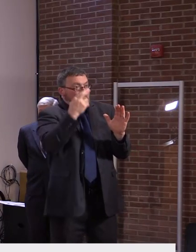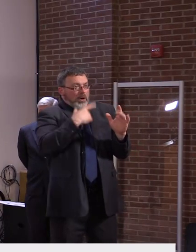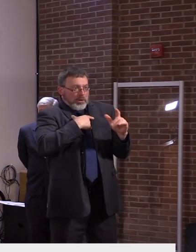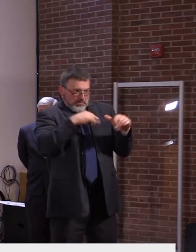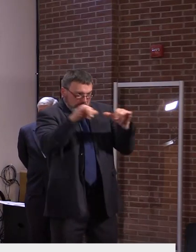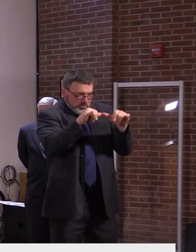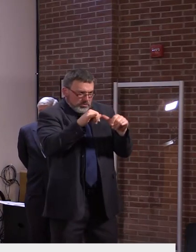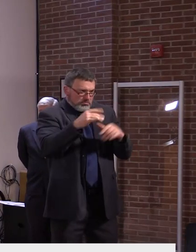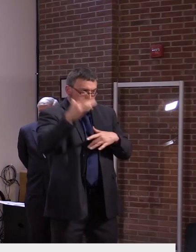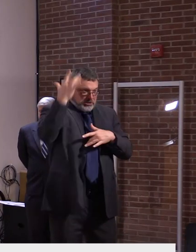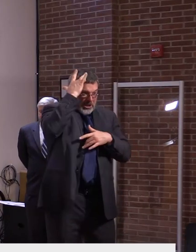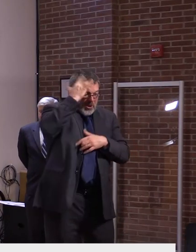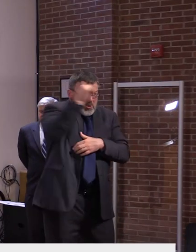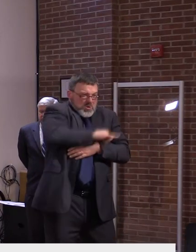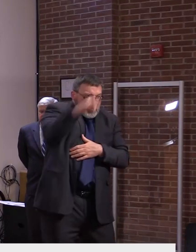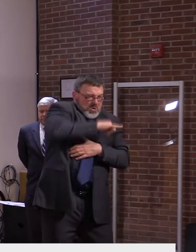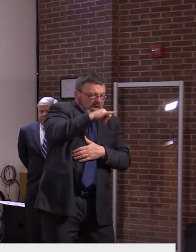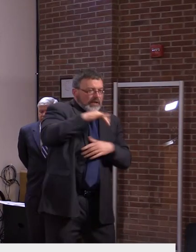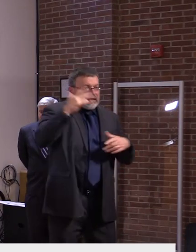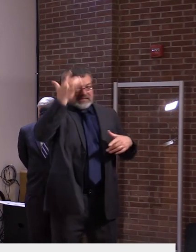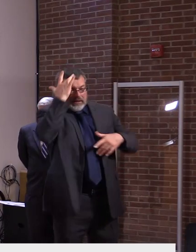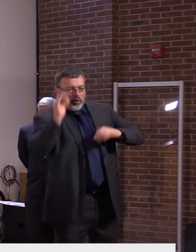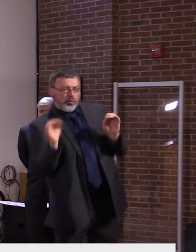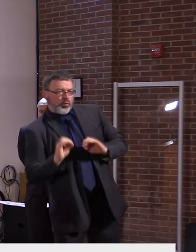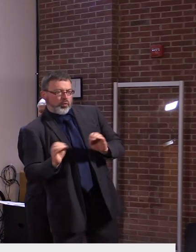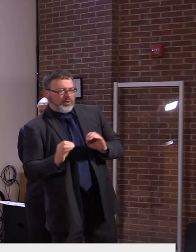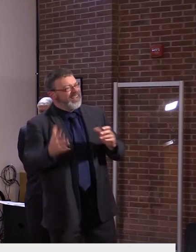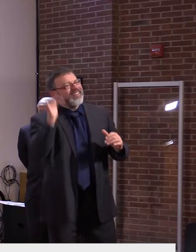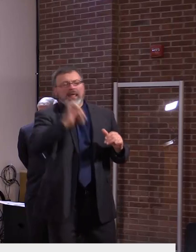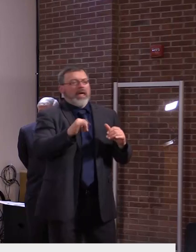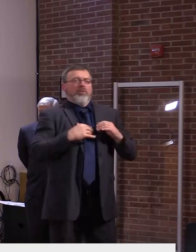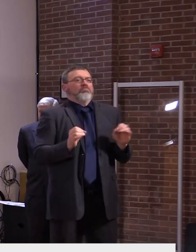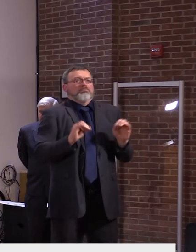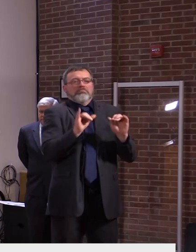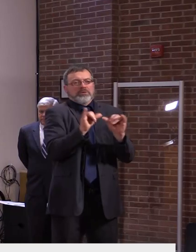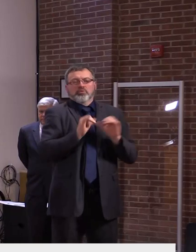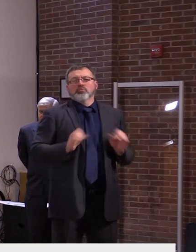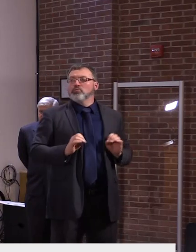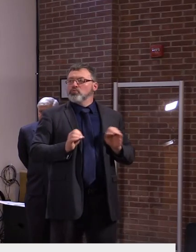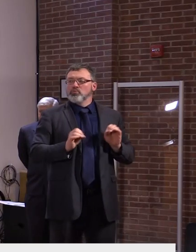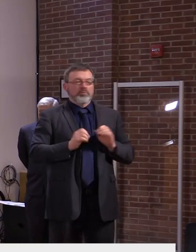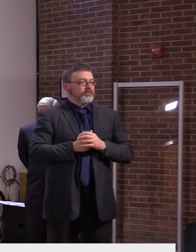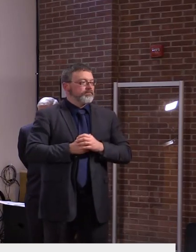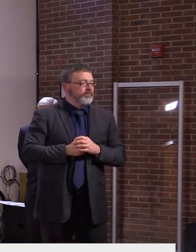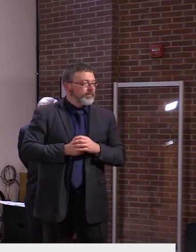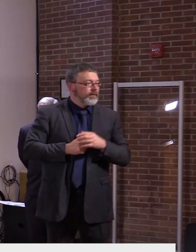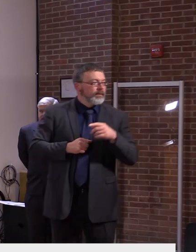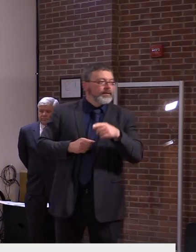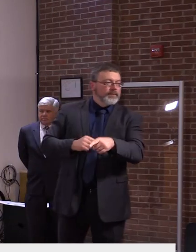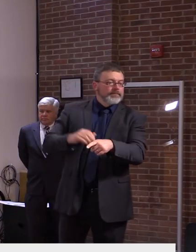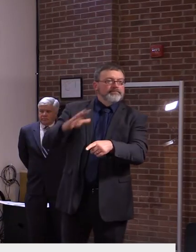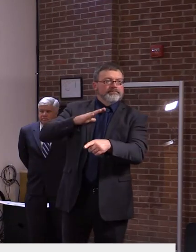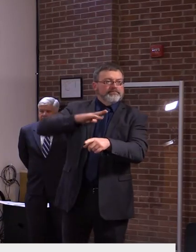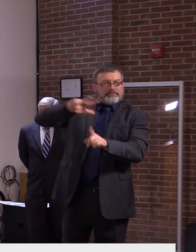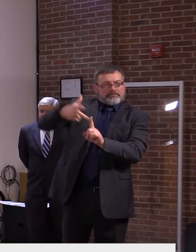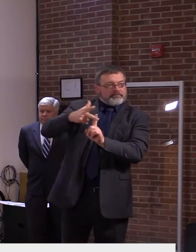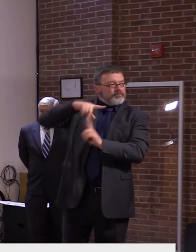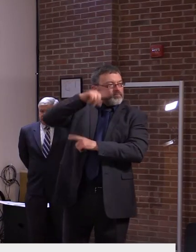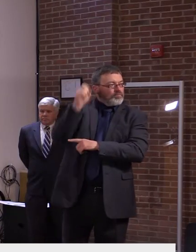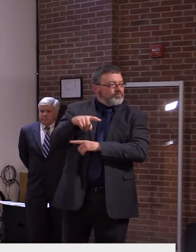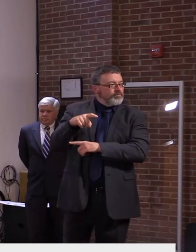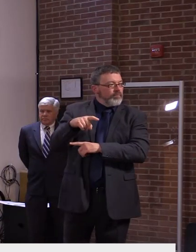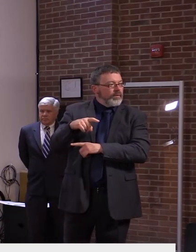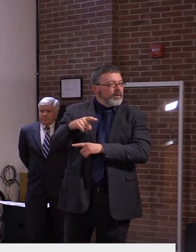Okay. Also, I once again in the slides, I don't see any updated fatality figures